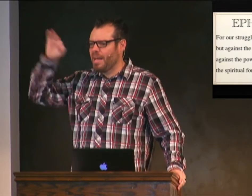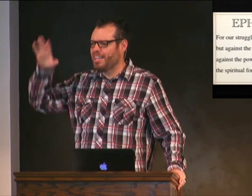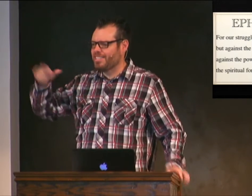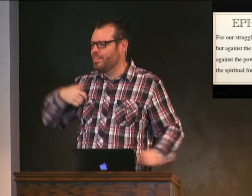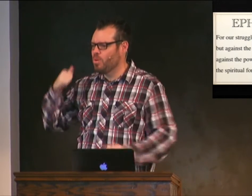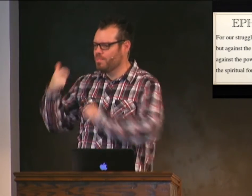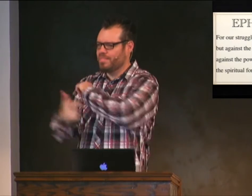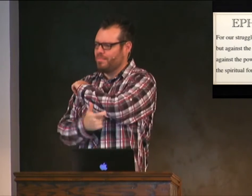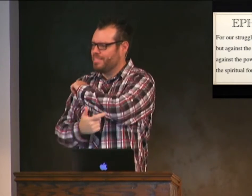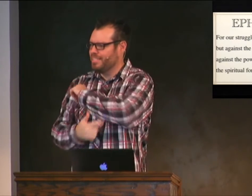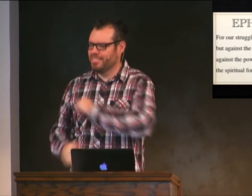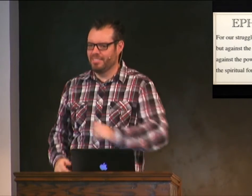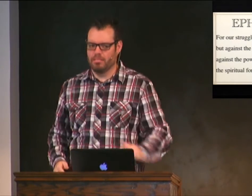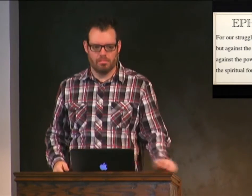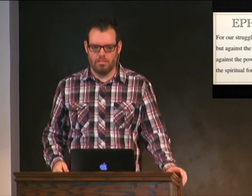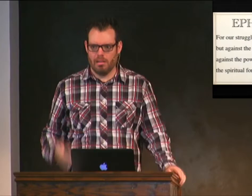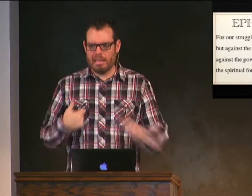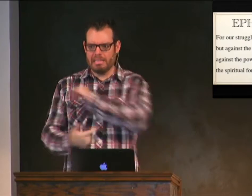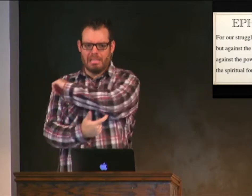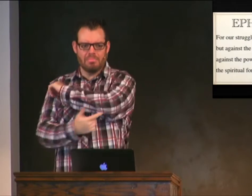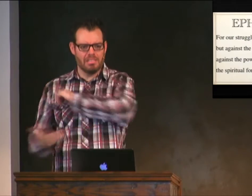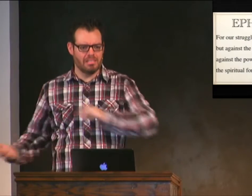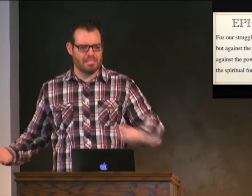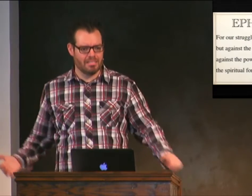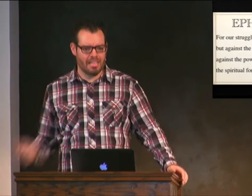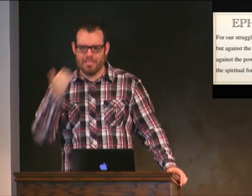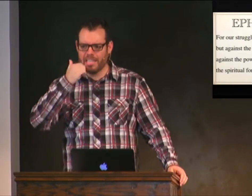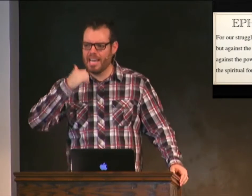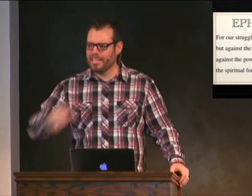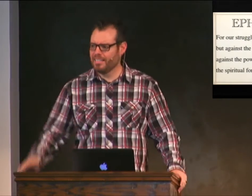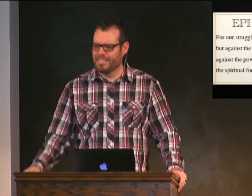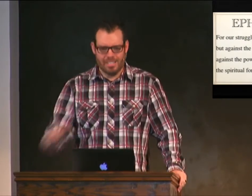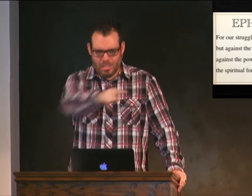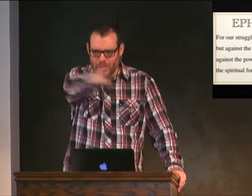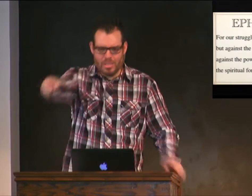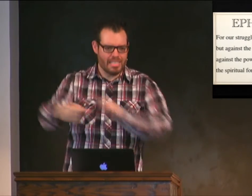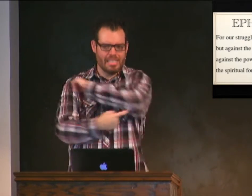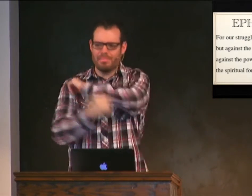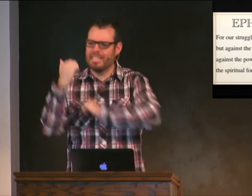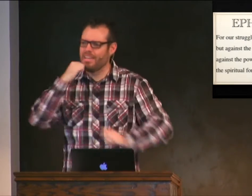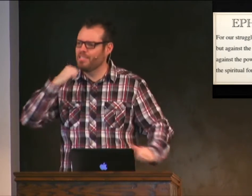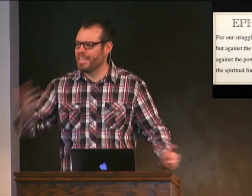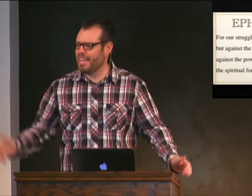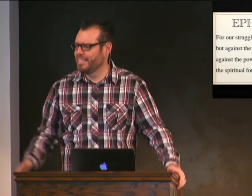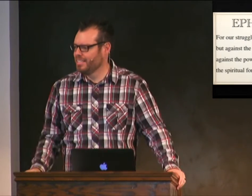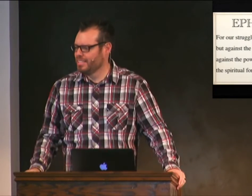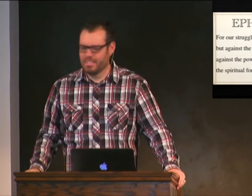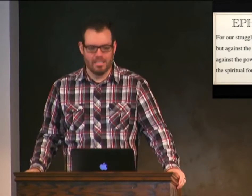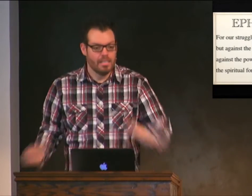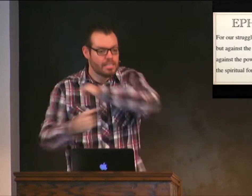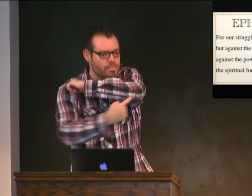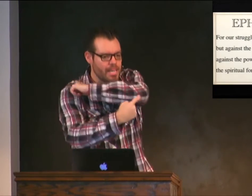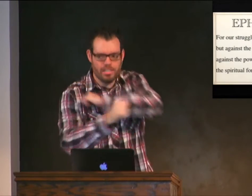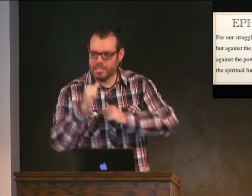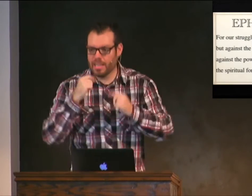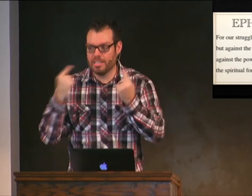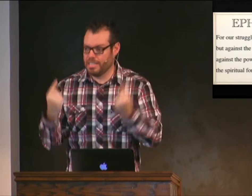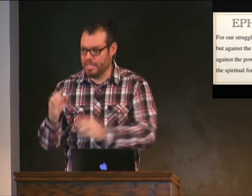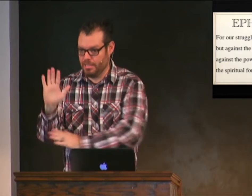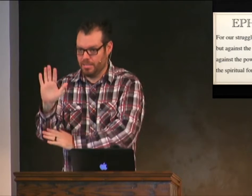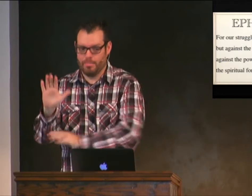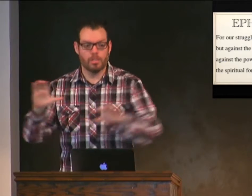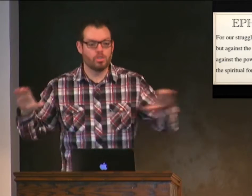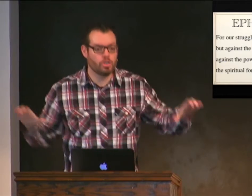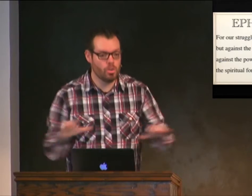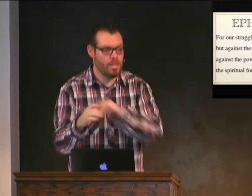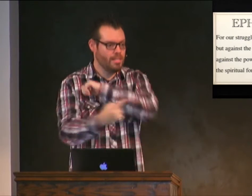Oh, I'm a pastor. I won't be tempted. I get tempted every day. You get tempted every day. Temptation is not the